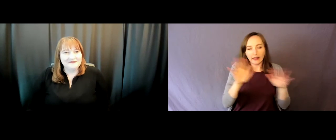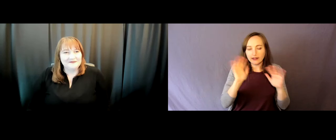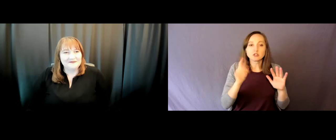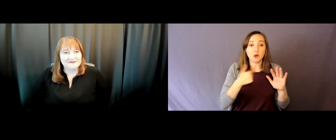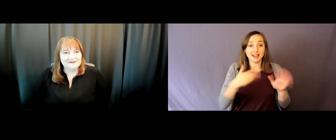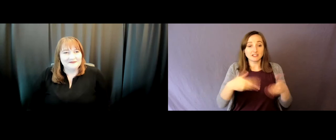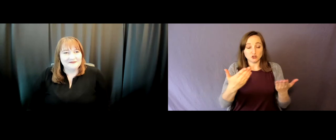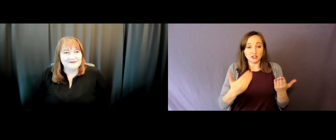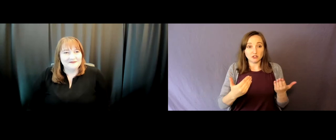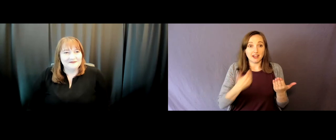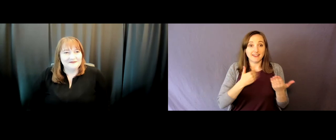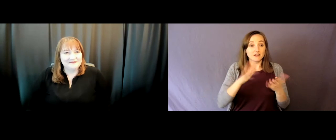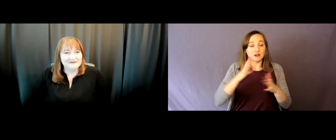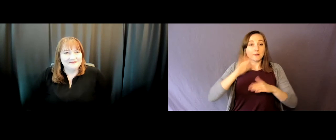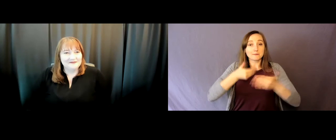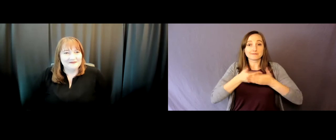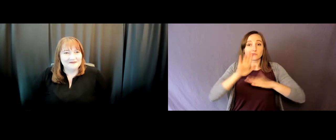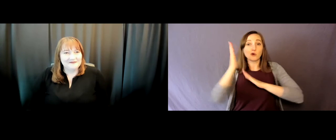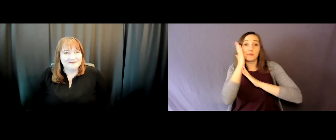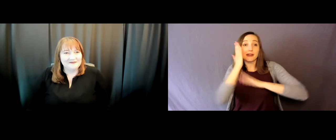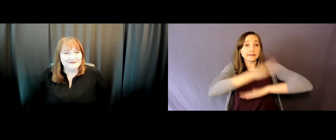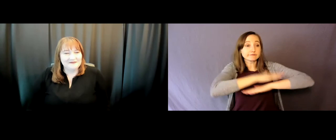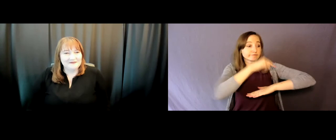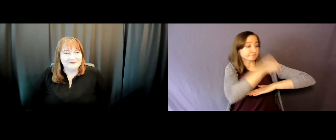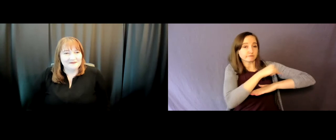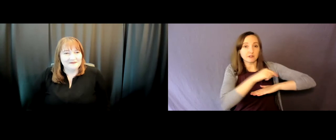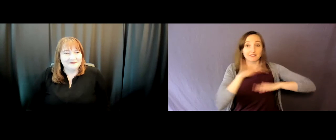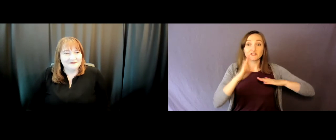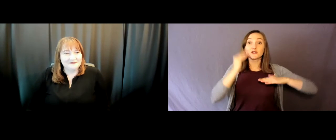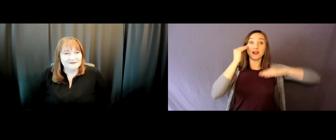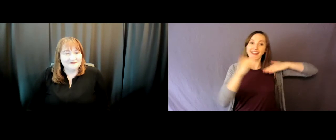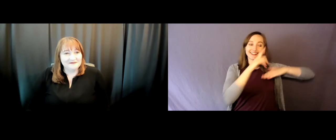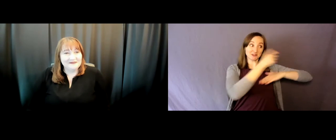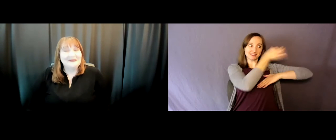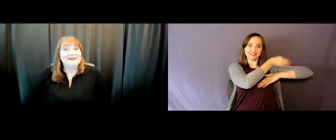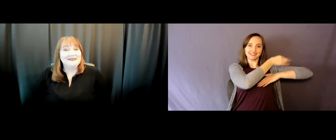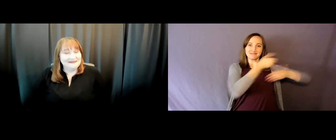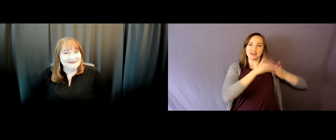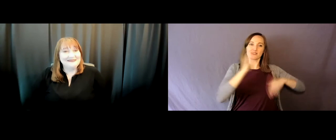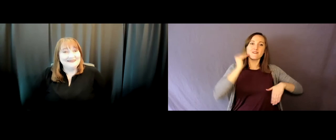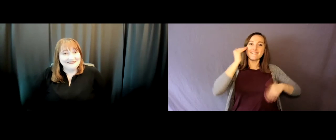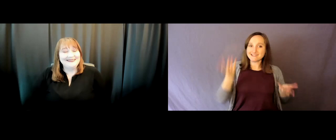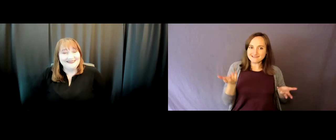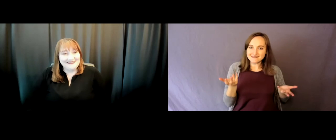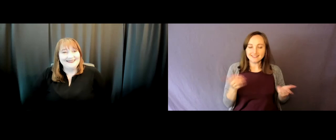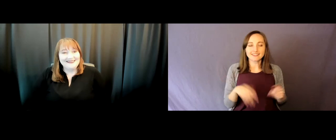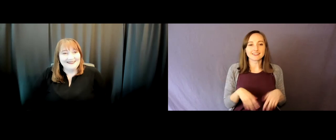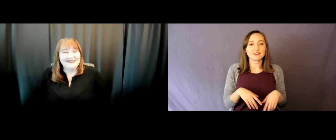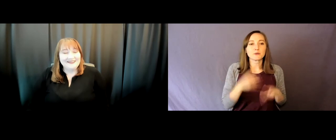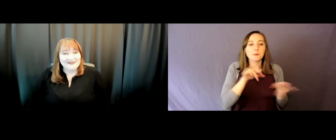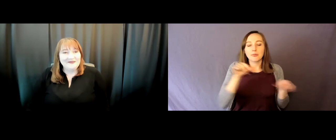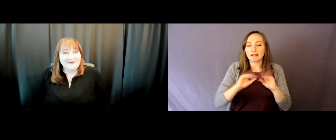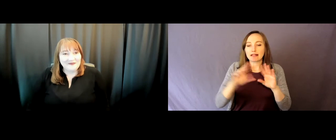always suggest people have it on their nightstand, you know, because that's where your head is. Yeah. And then even a